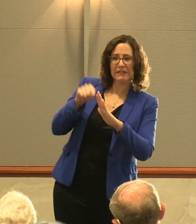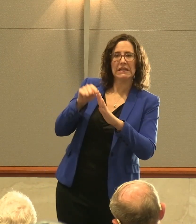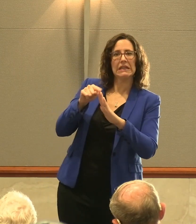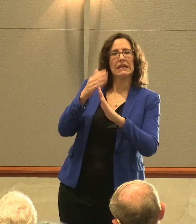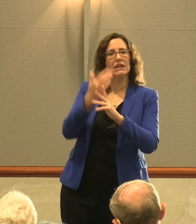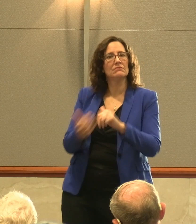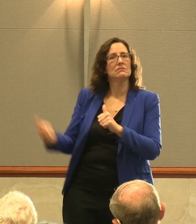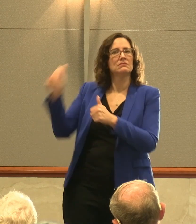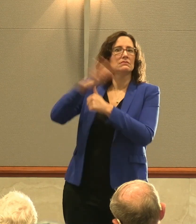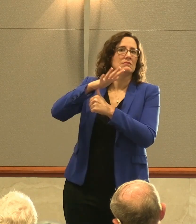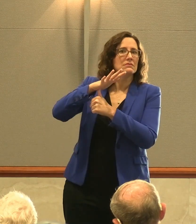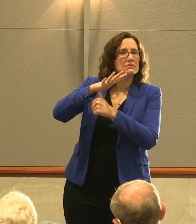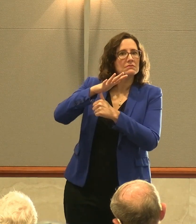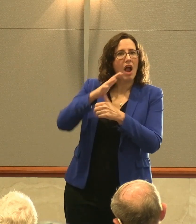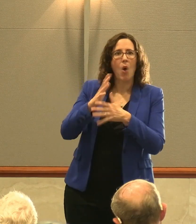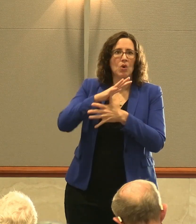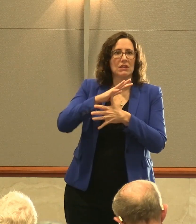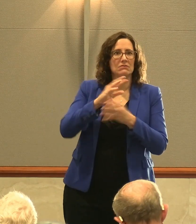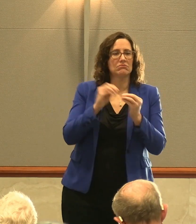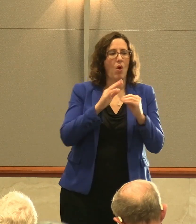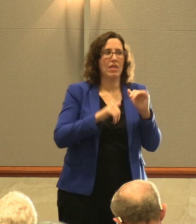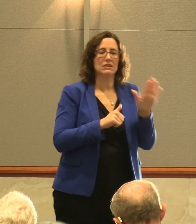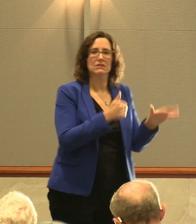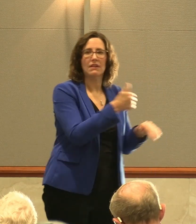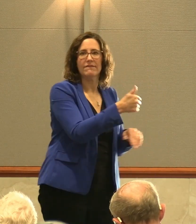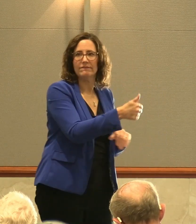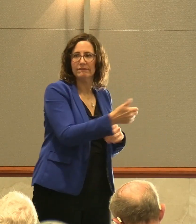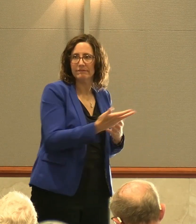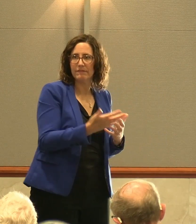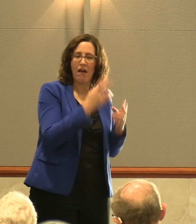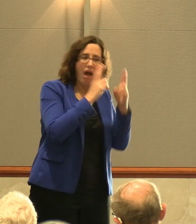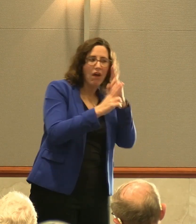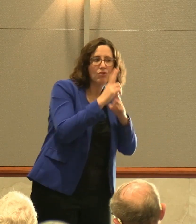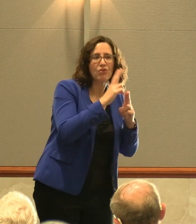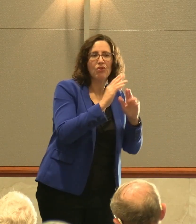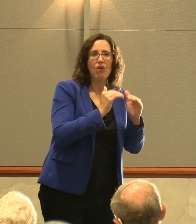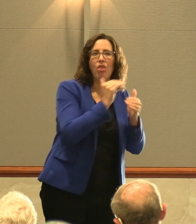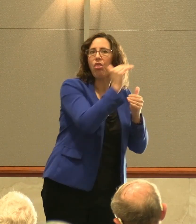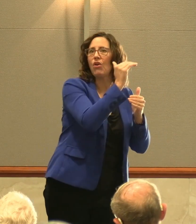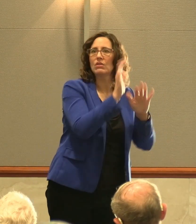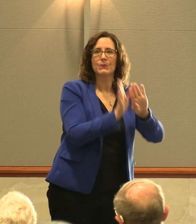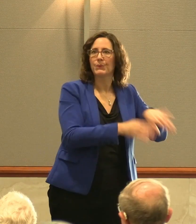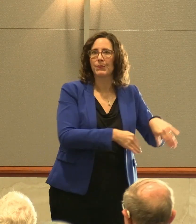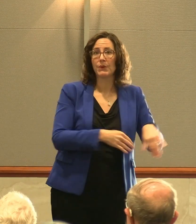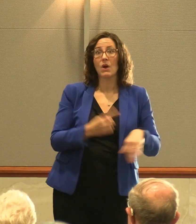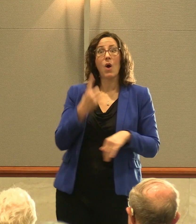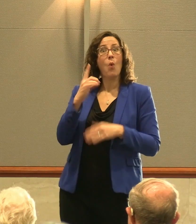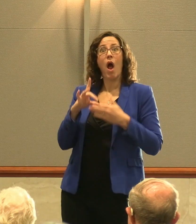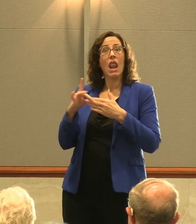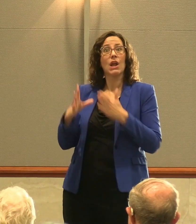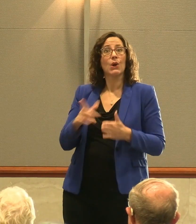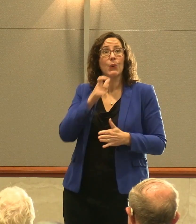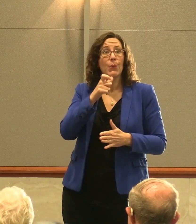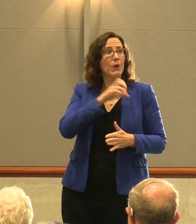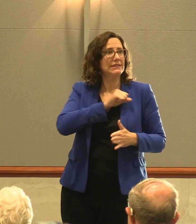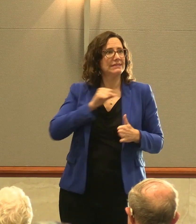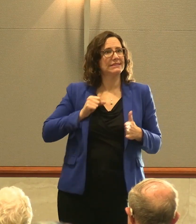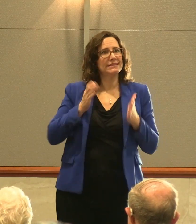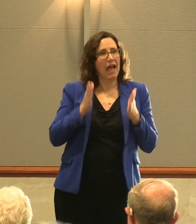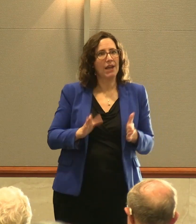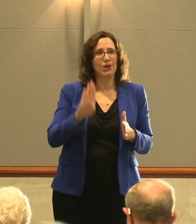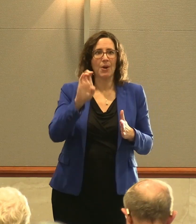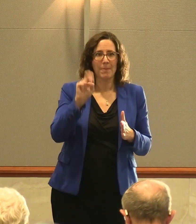and constituents above their own advancement and honor. And one such leader is Senator Ben Cardin.